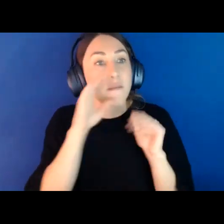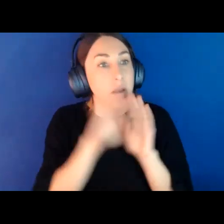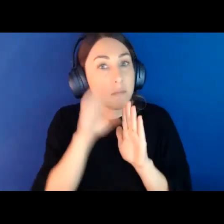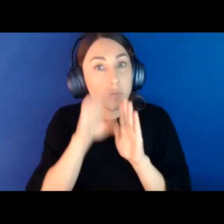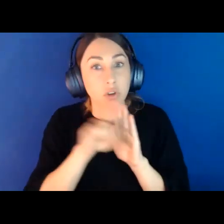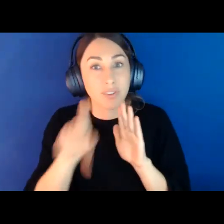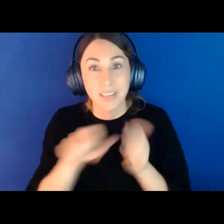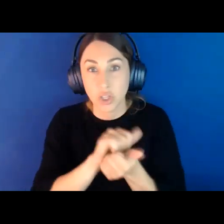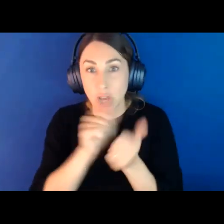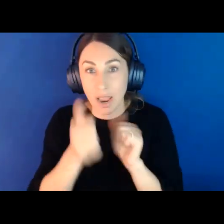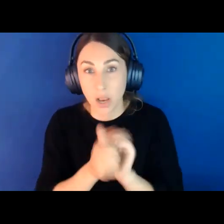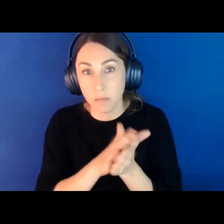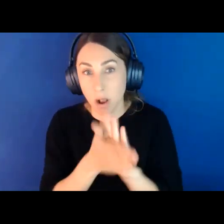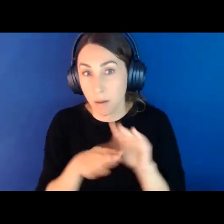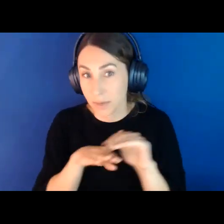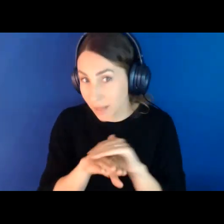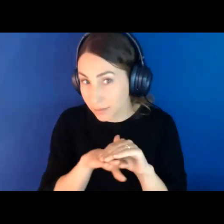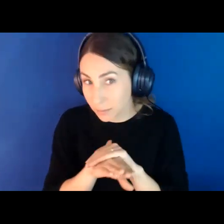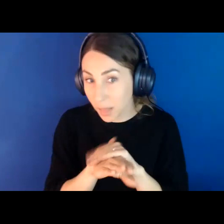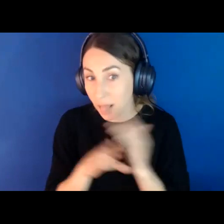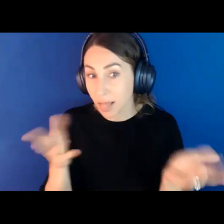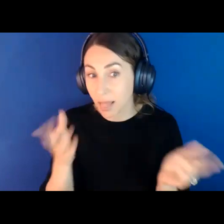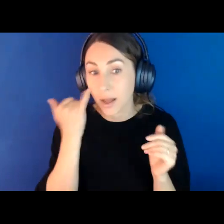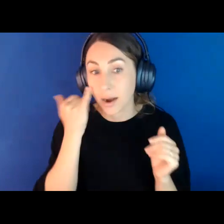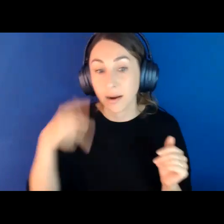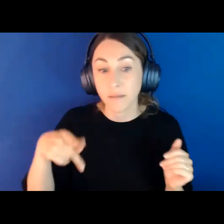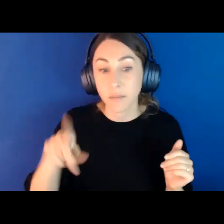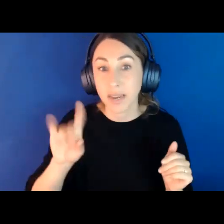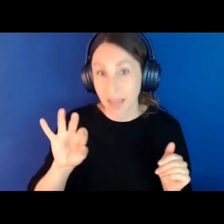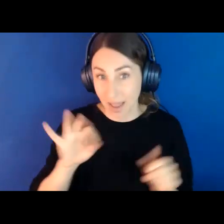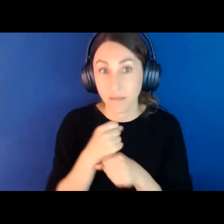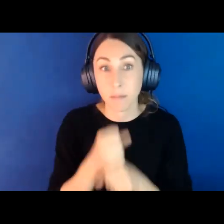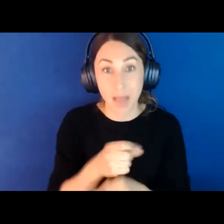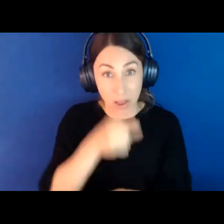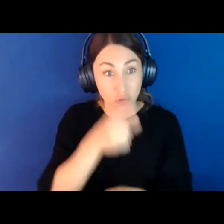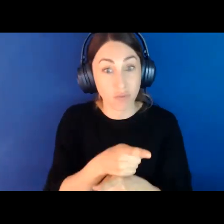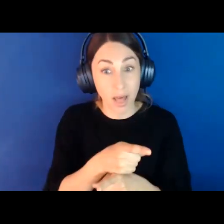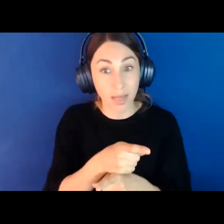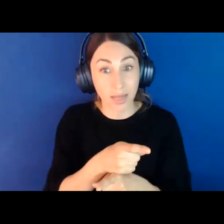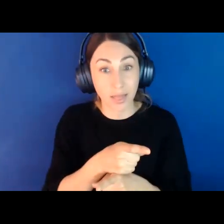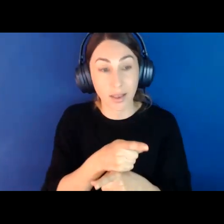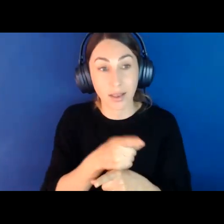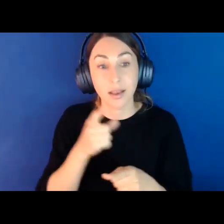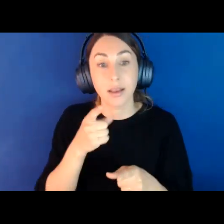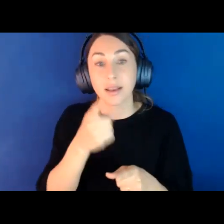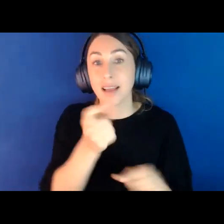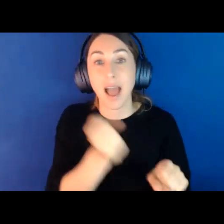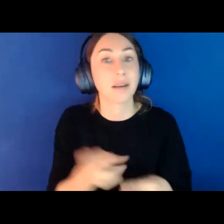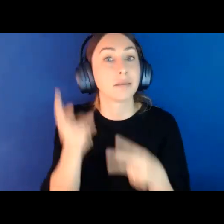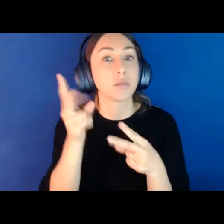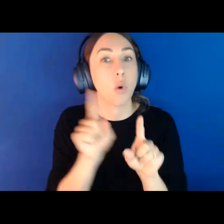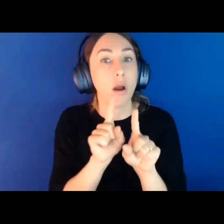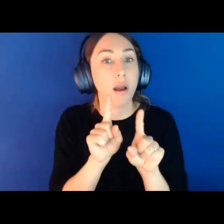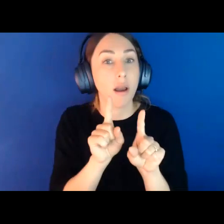be made accessible. But if the PDF is made correctly, let's say you export it as a